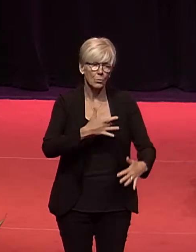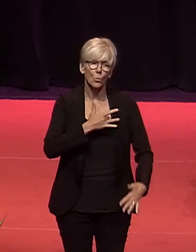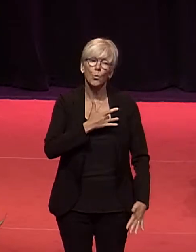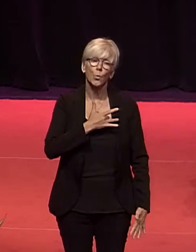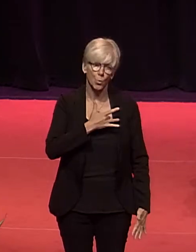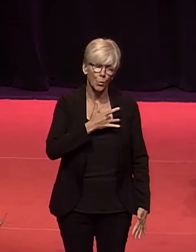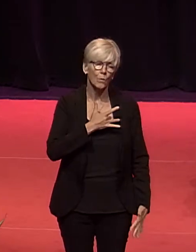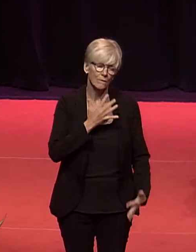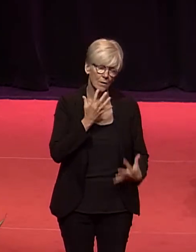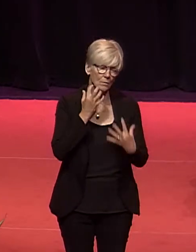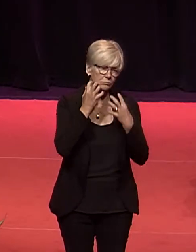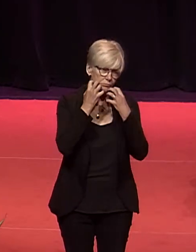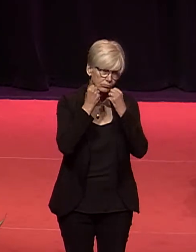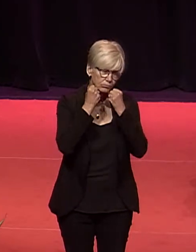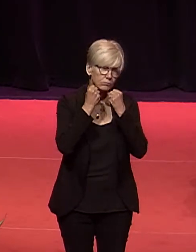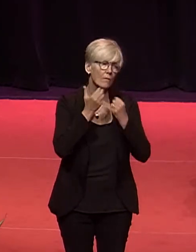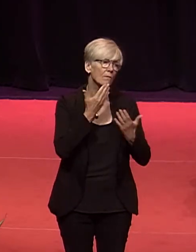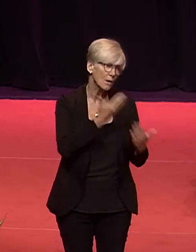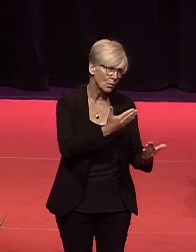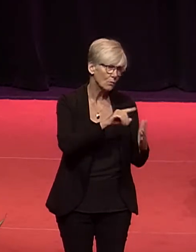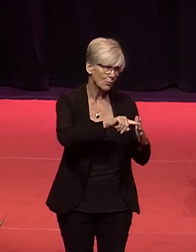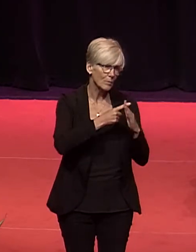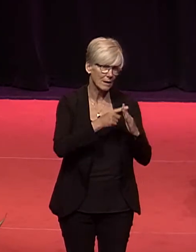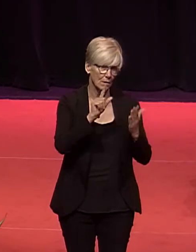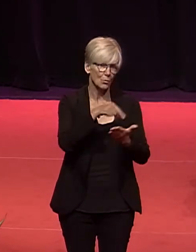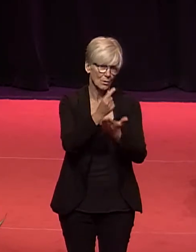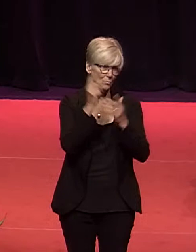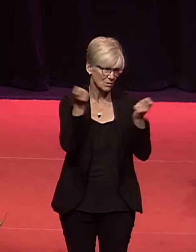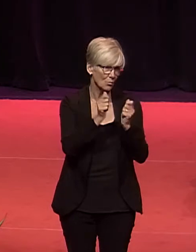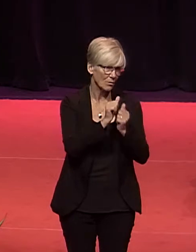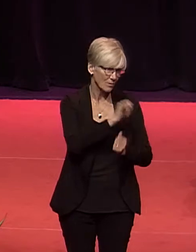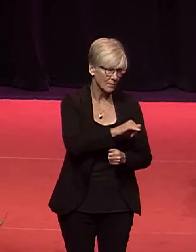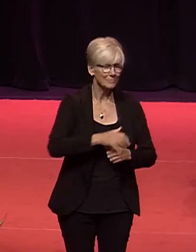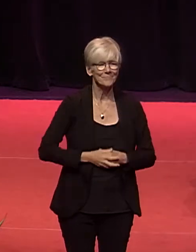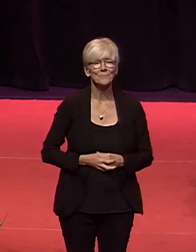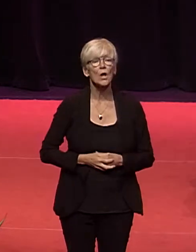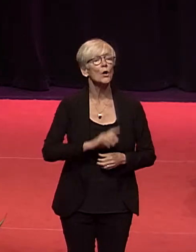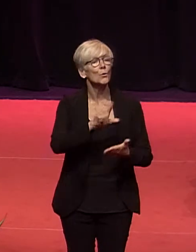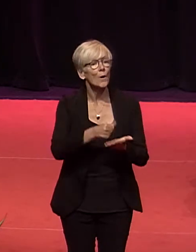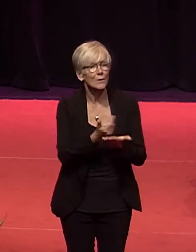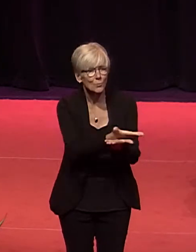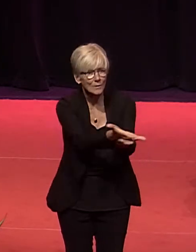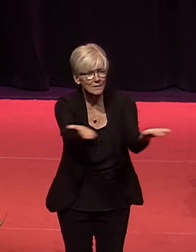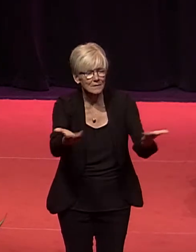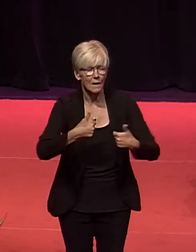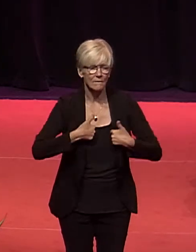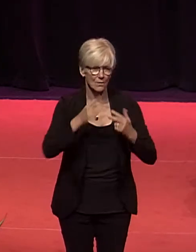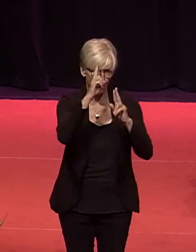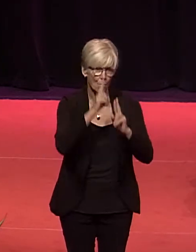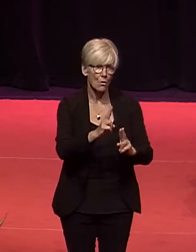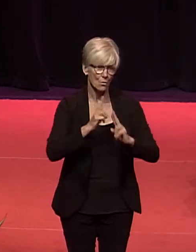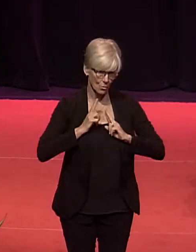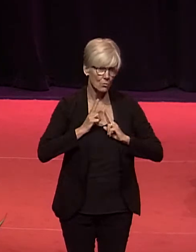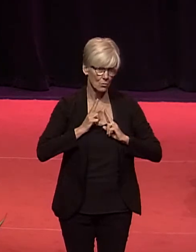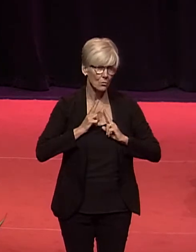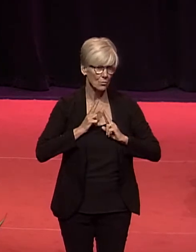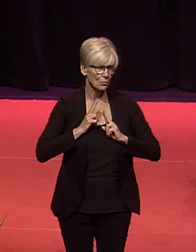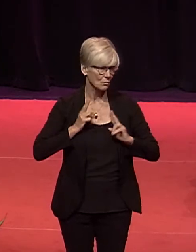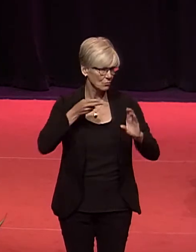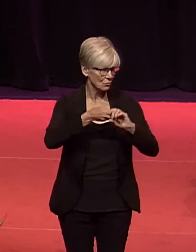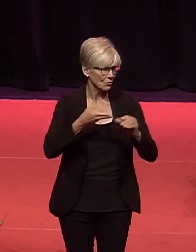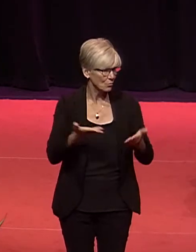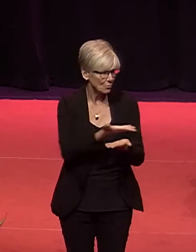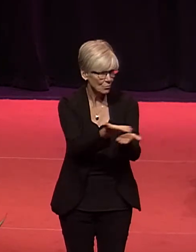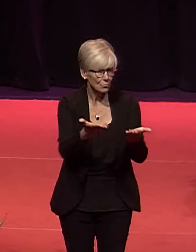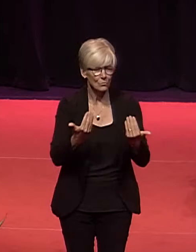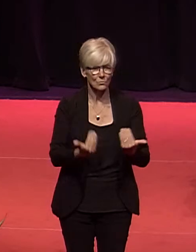that. Very important. So graduates, I am so honored to be here with you this morning and to be